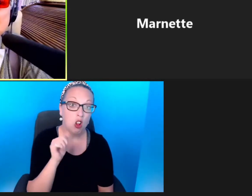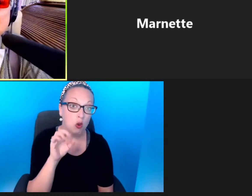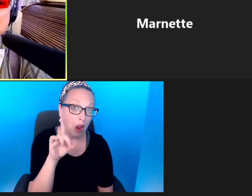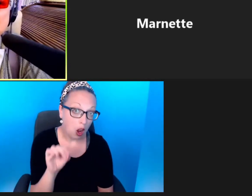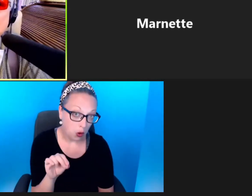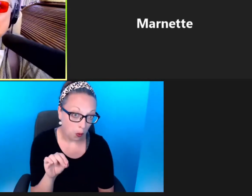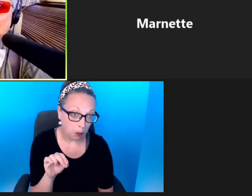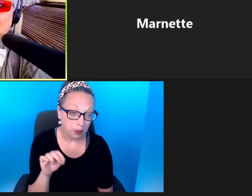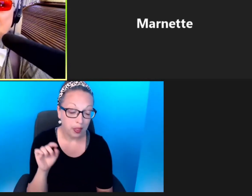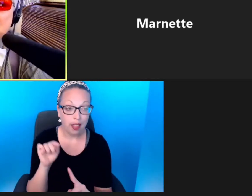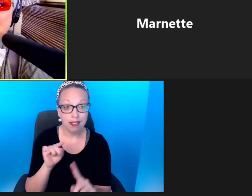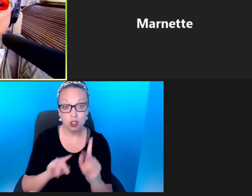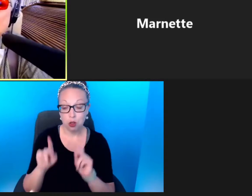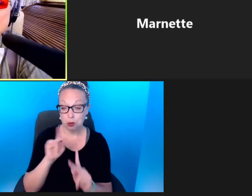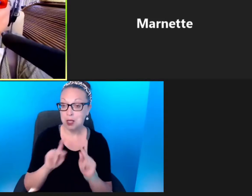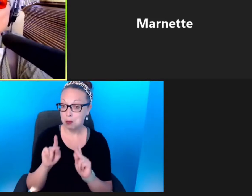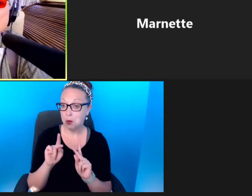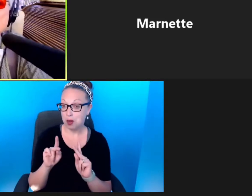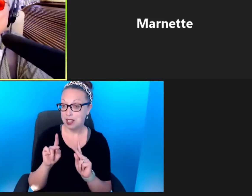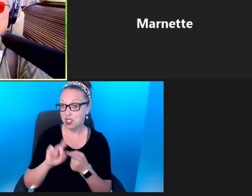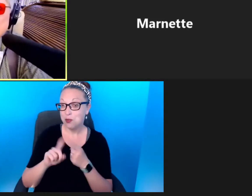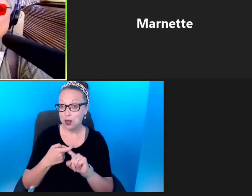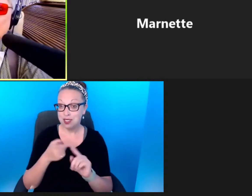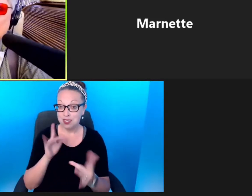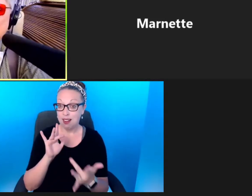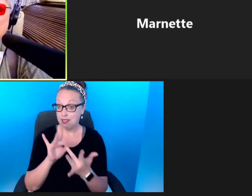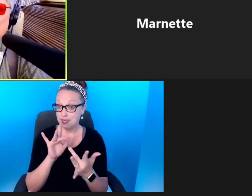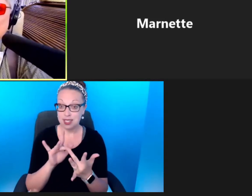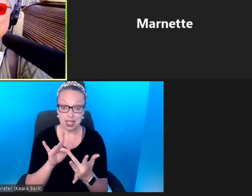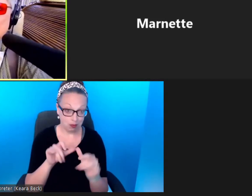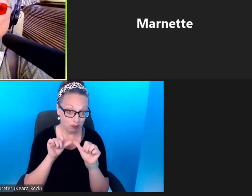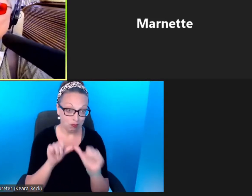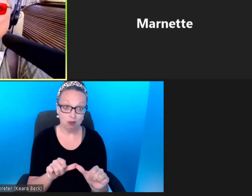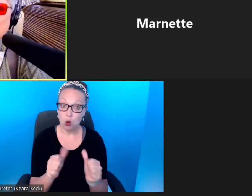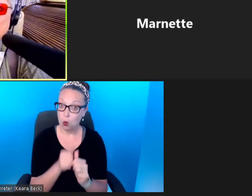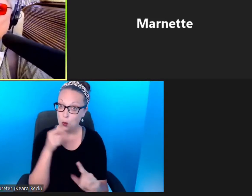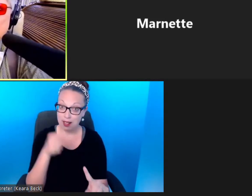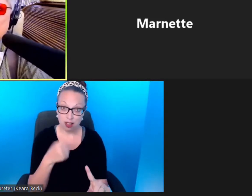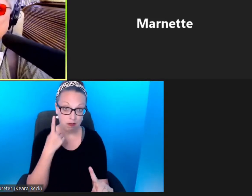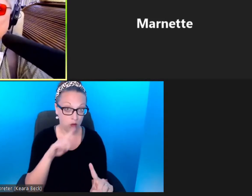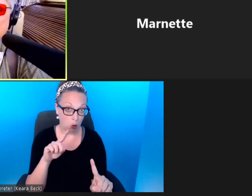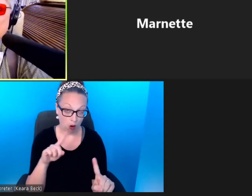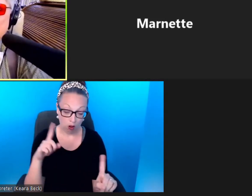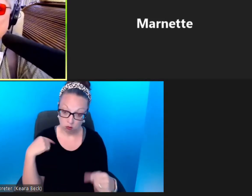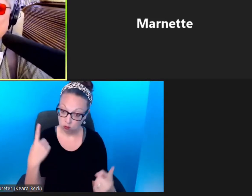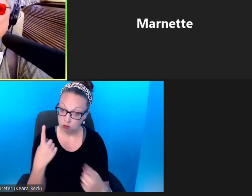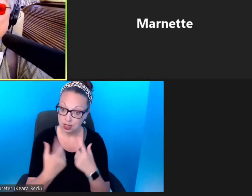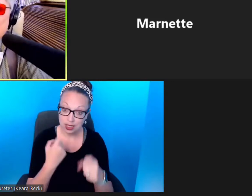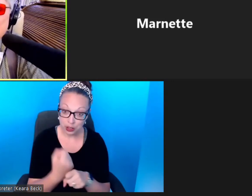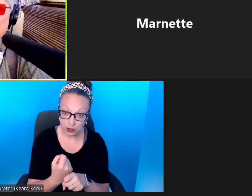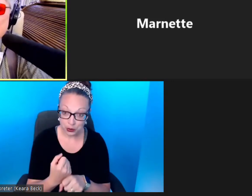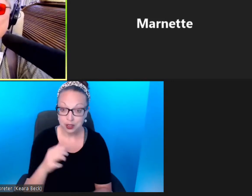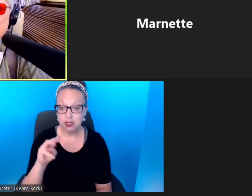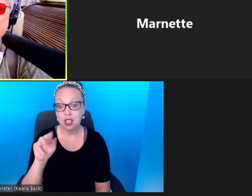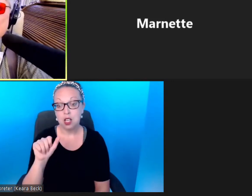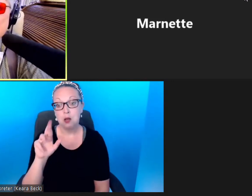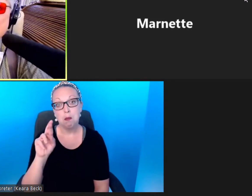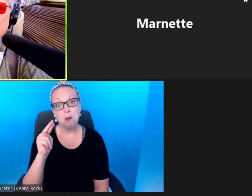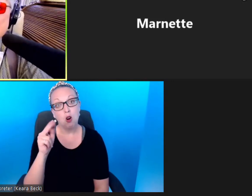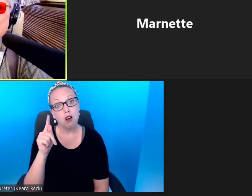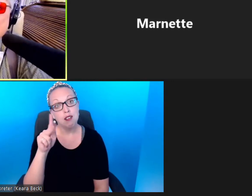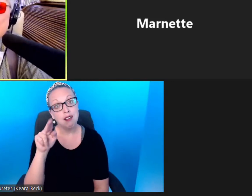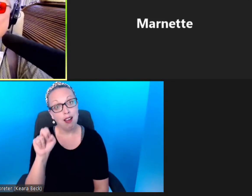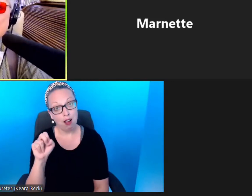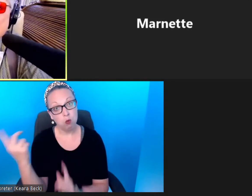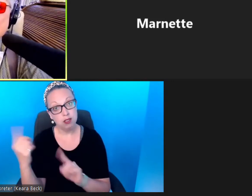his friends stay in touch with him for years. And Marnette was coming to Colorado